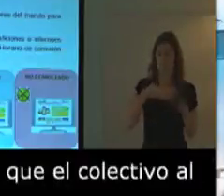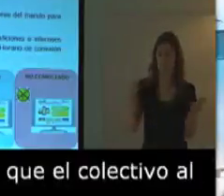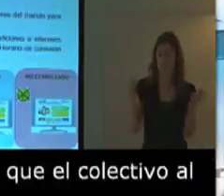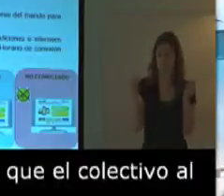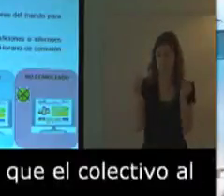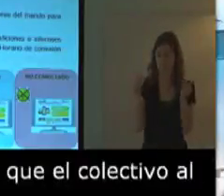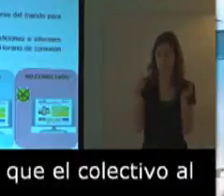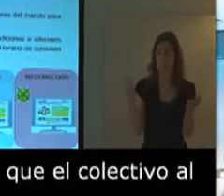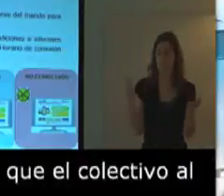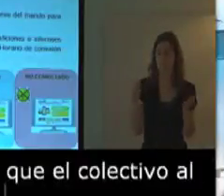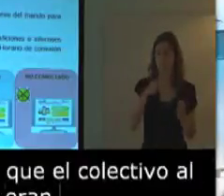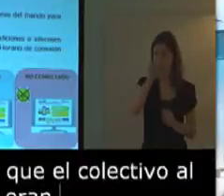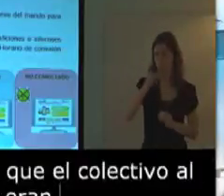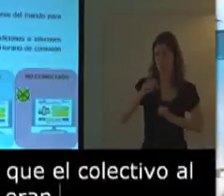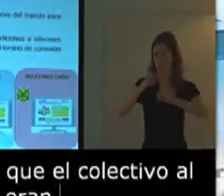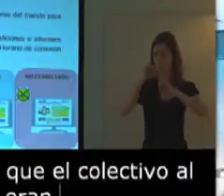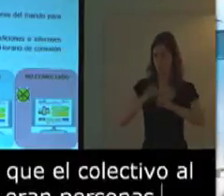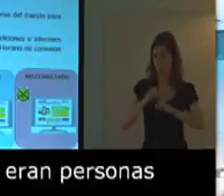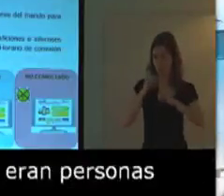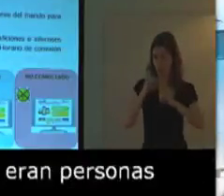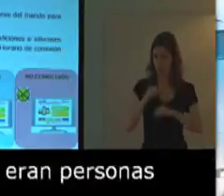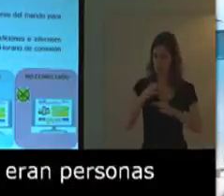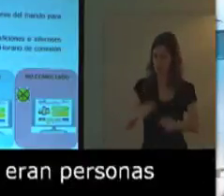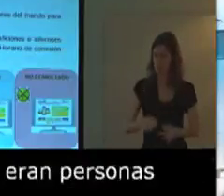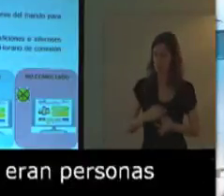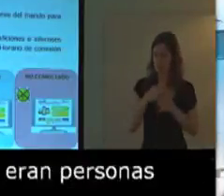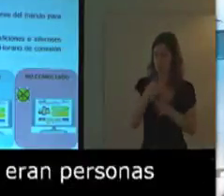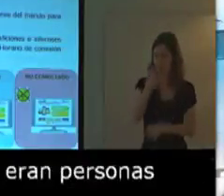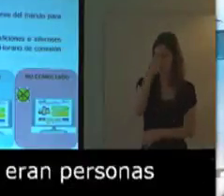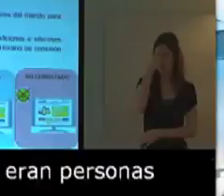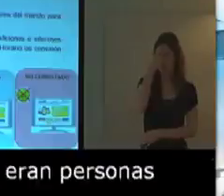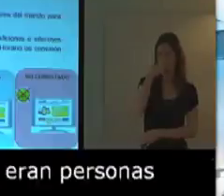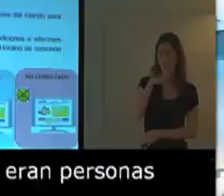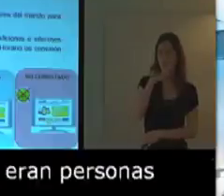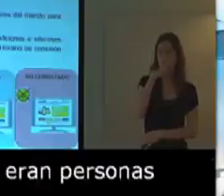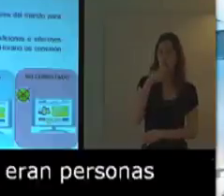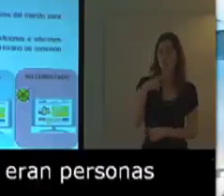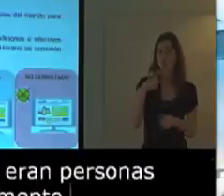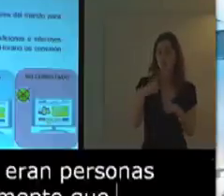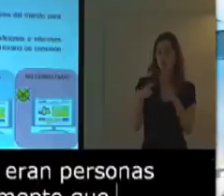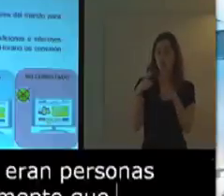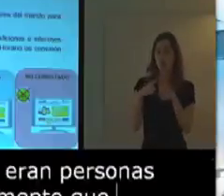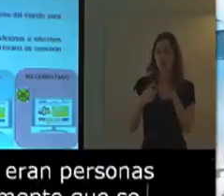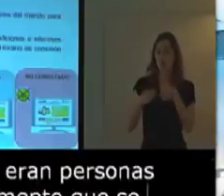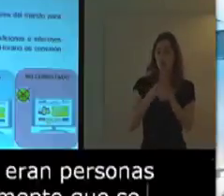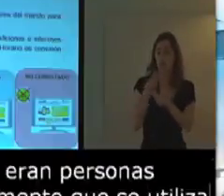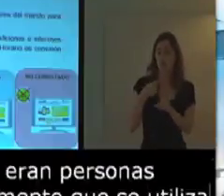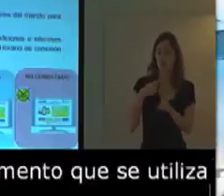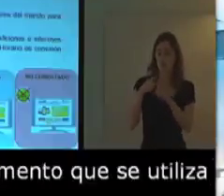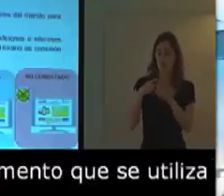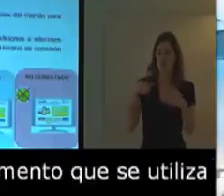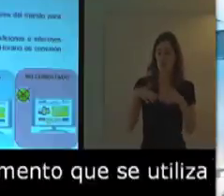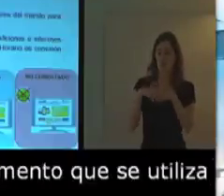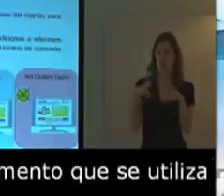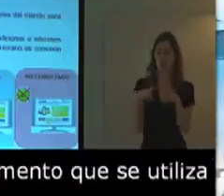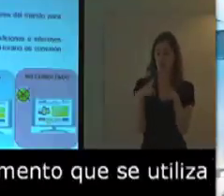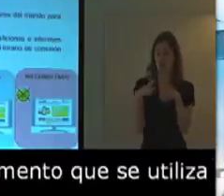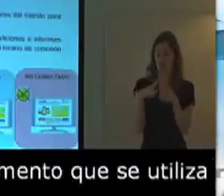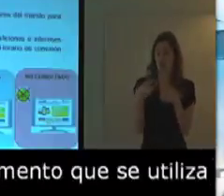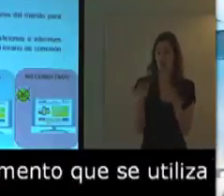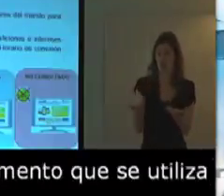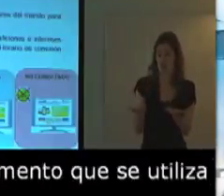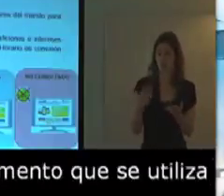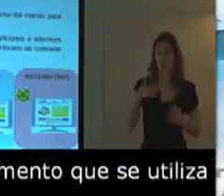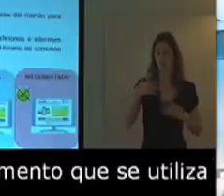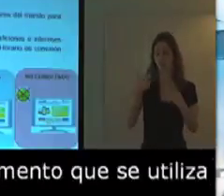bear in mind that these are the users that we want to that is aimed for in social TV. Again,